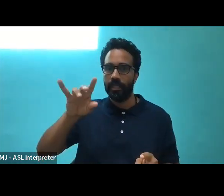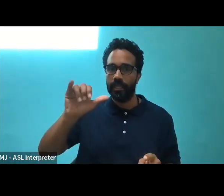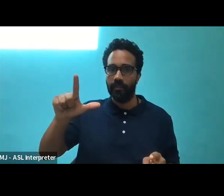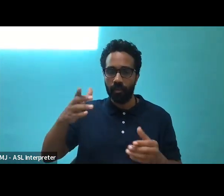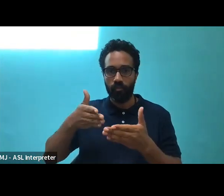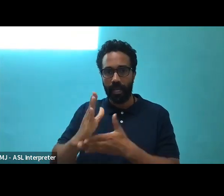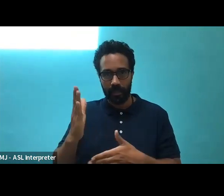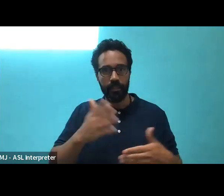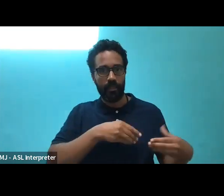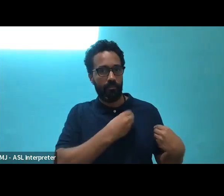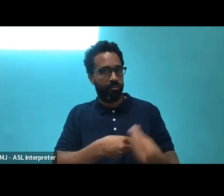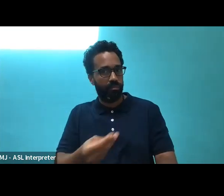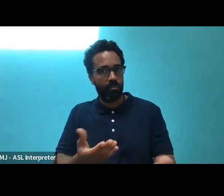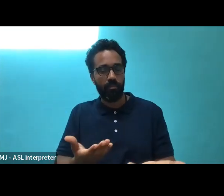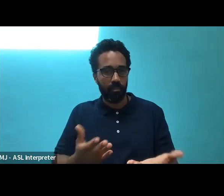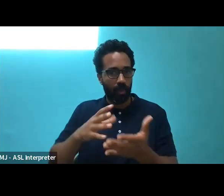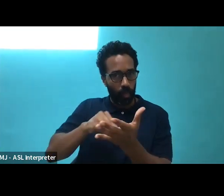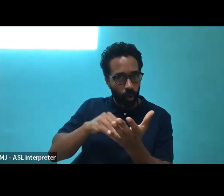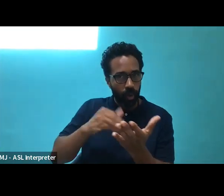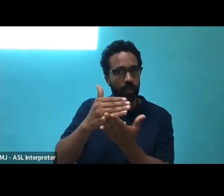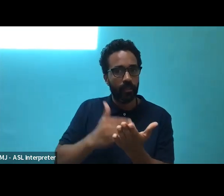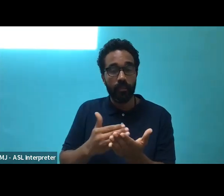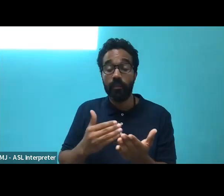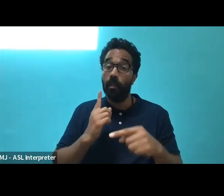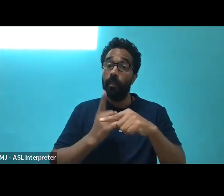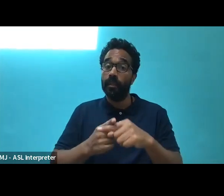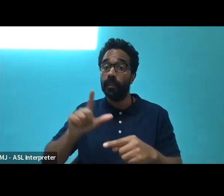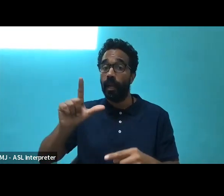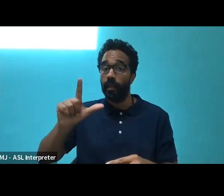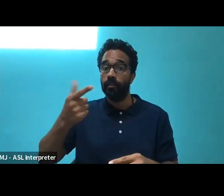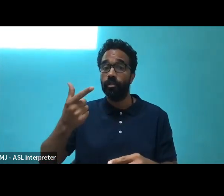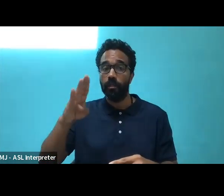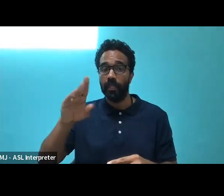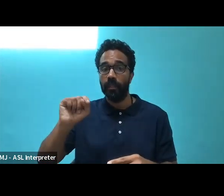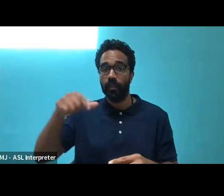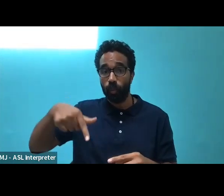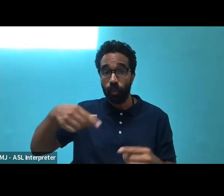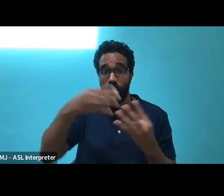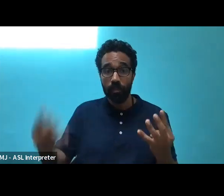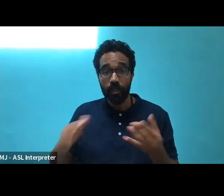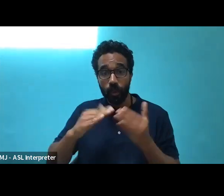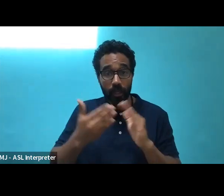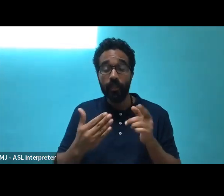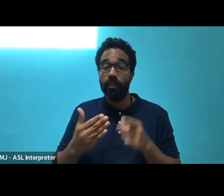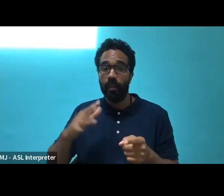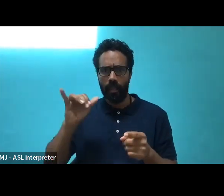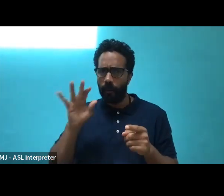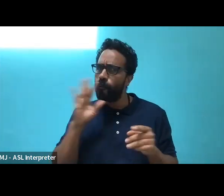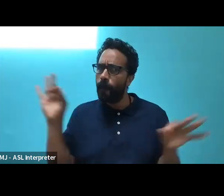includes people from the LGBT community. Gender identity is huge. We've had a number